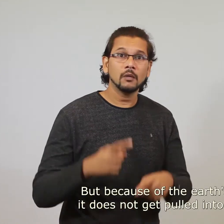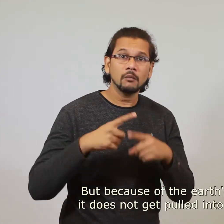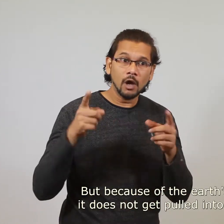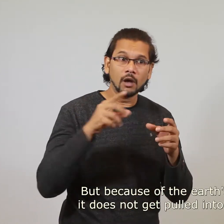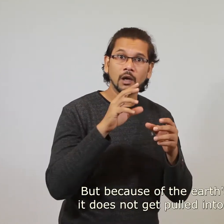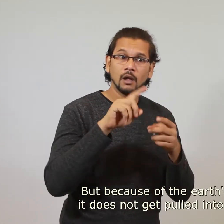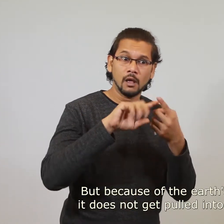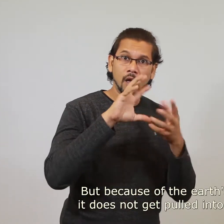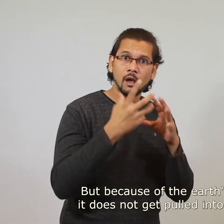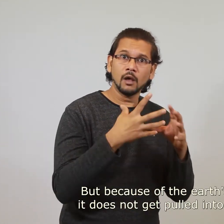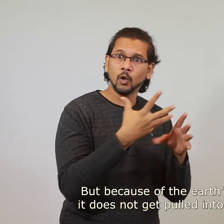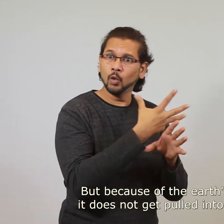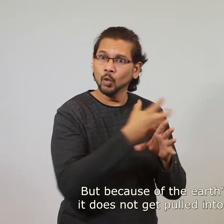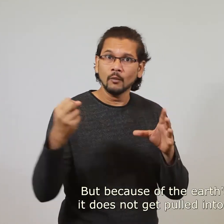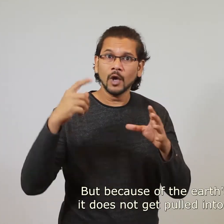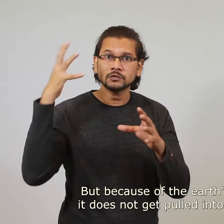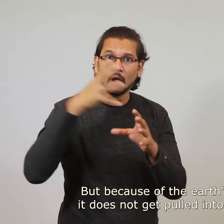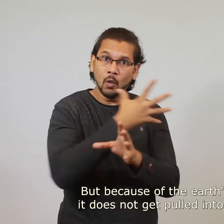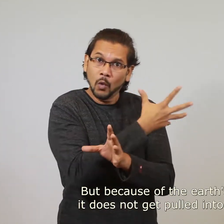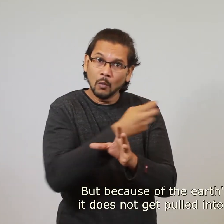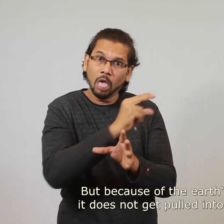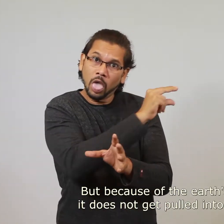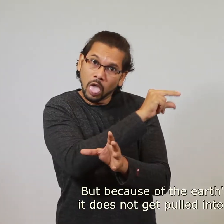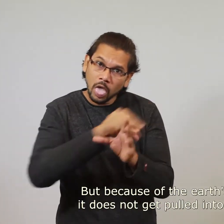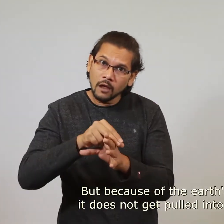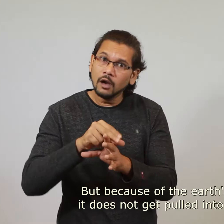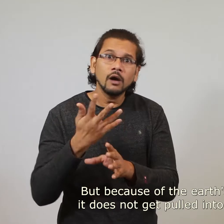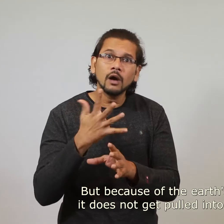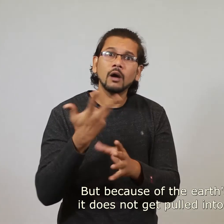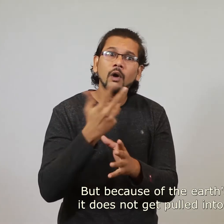But because of the earth's speed, it does not get pulled into the sun,